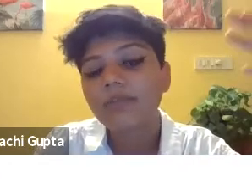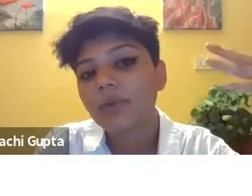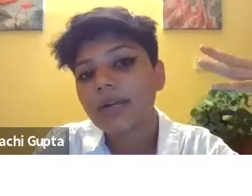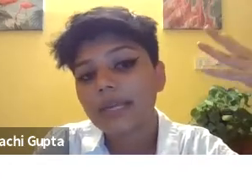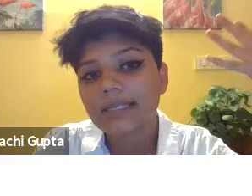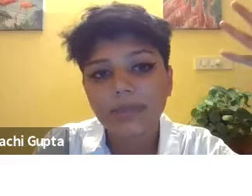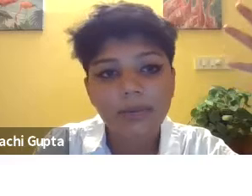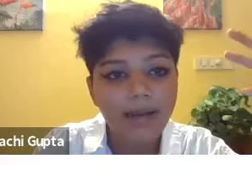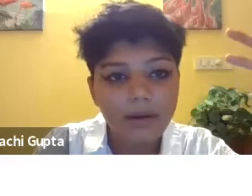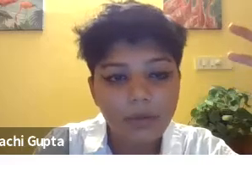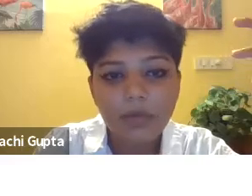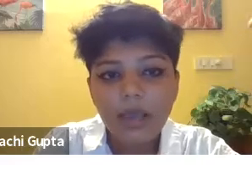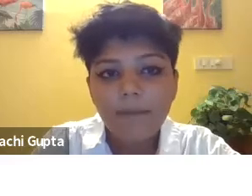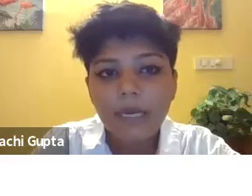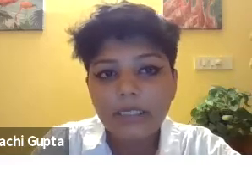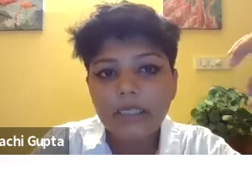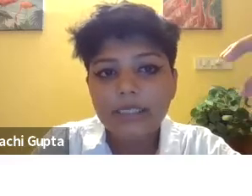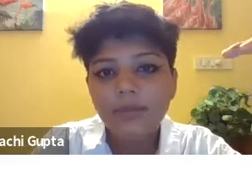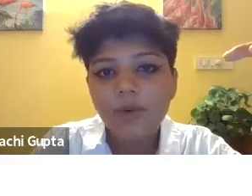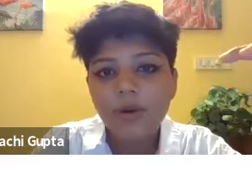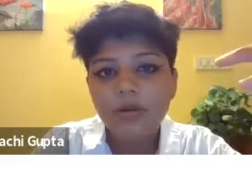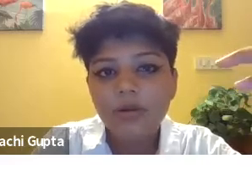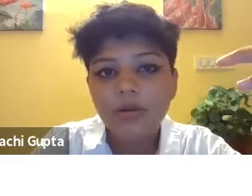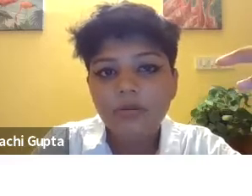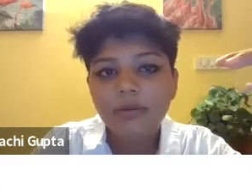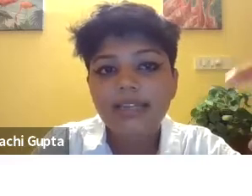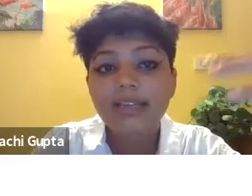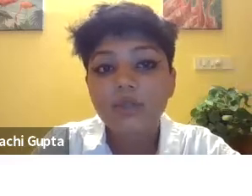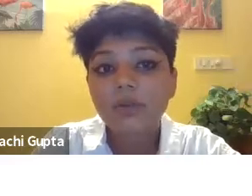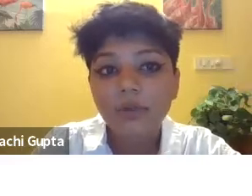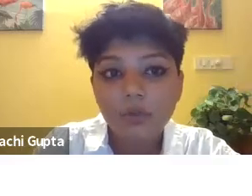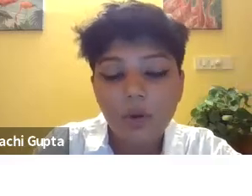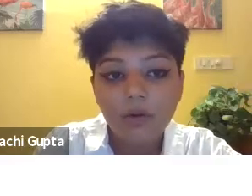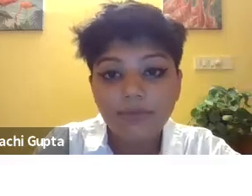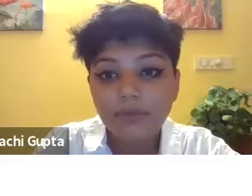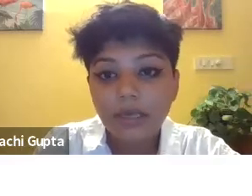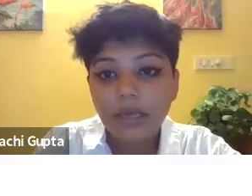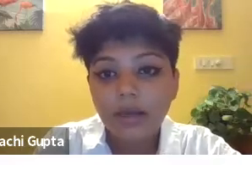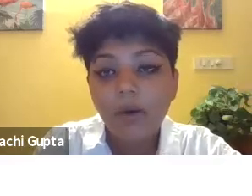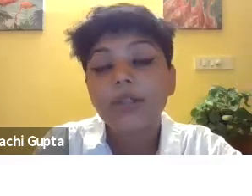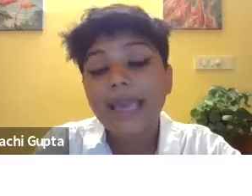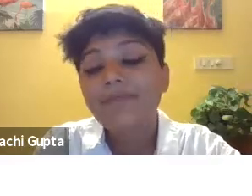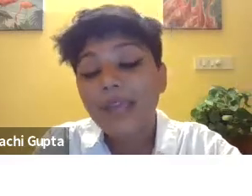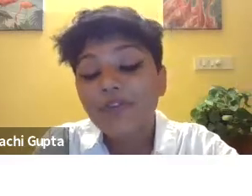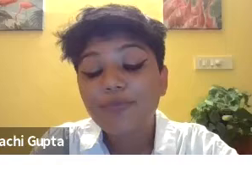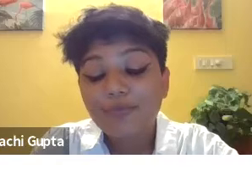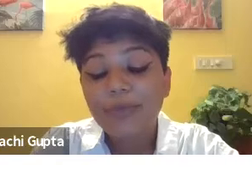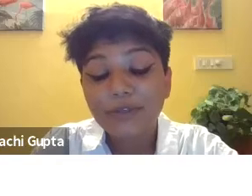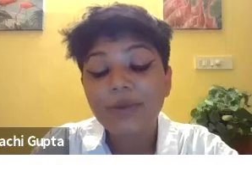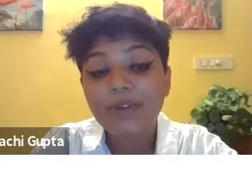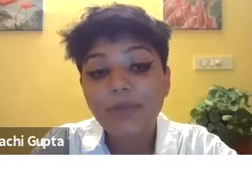sitter has been photographed against a plain background, but this is a more contextual view of, or their way